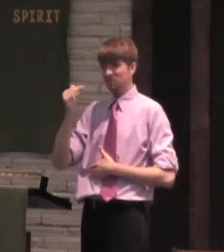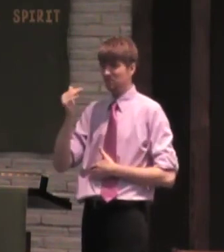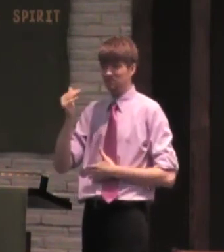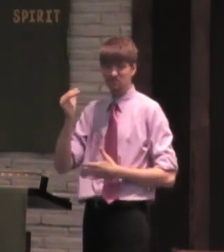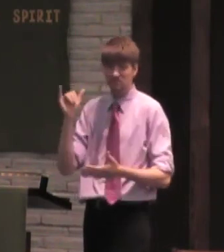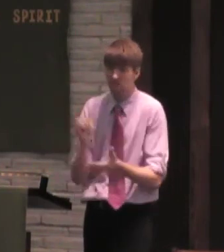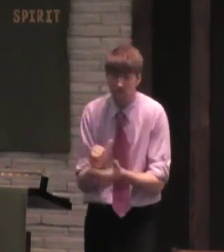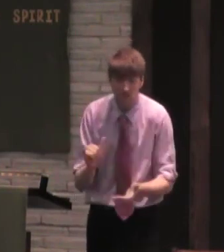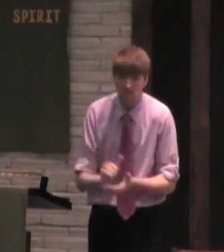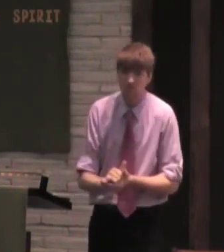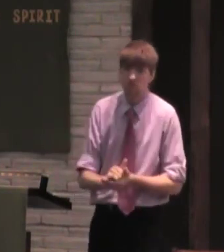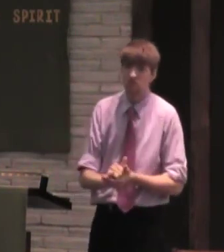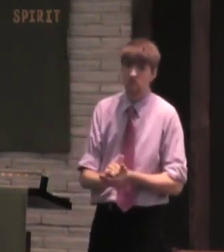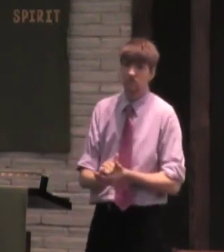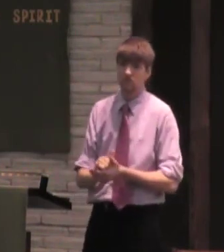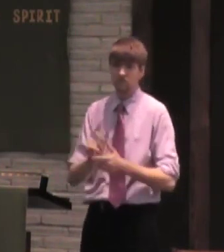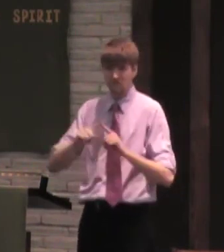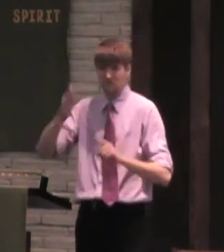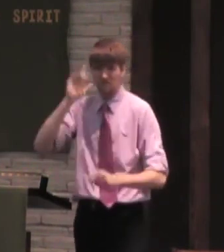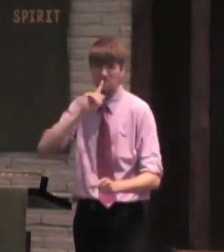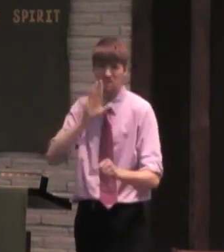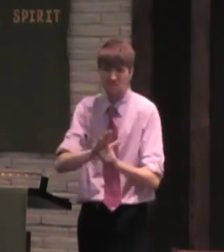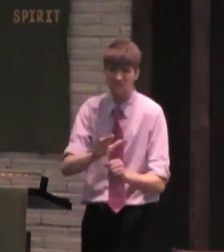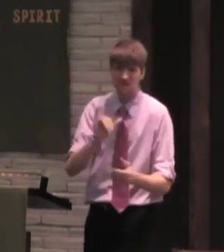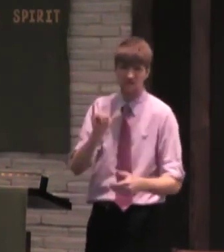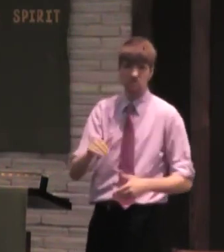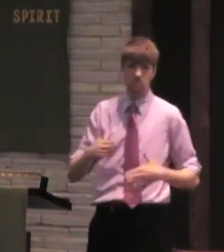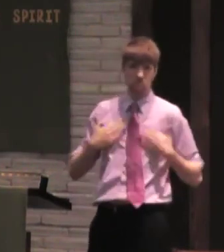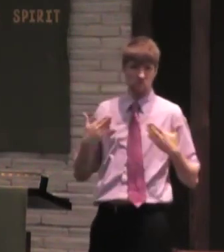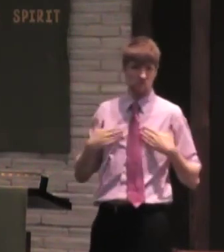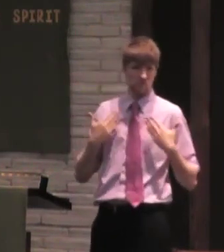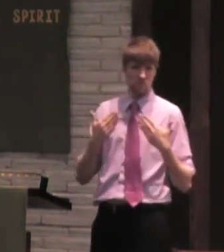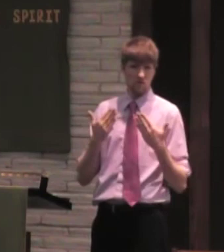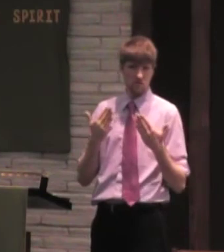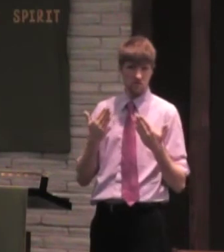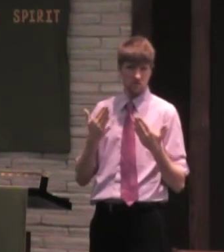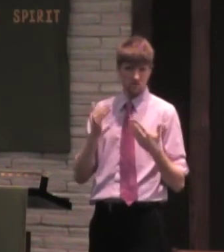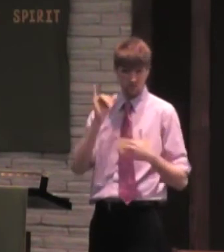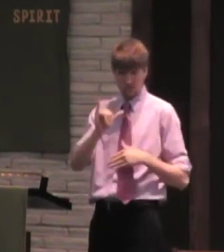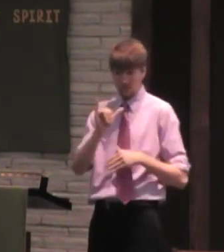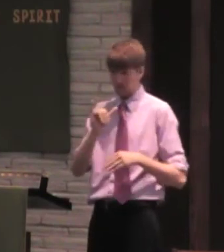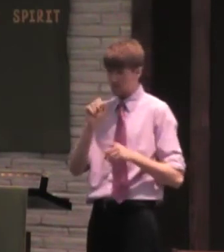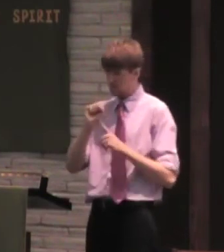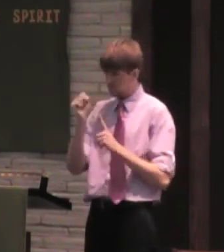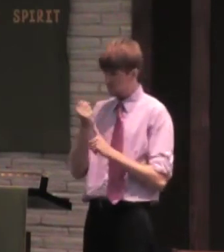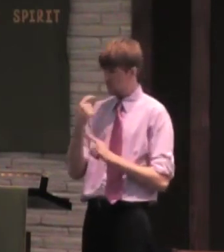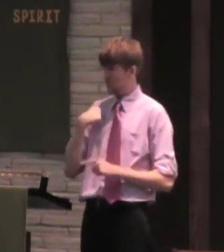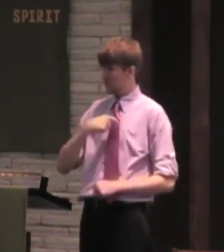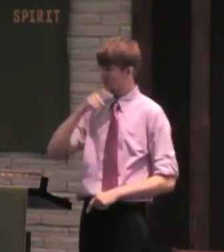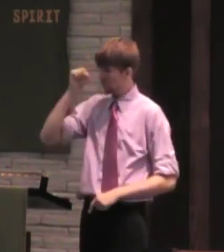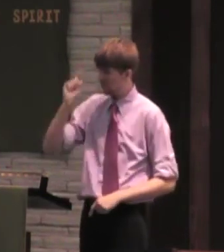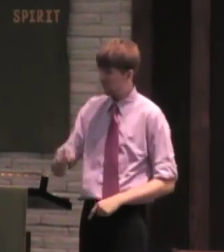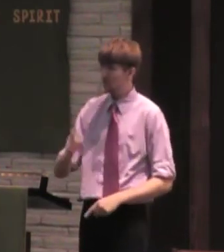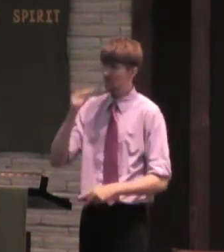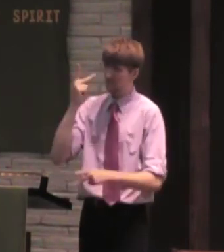that have a really tough time, that seem impossible, that joy seems